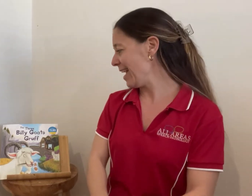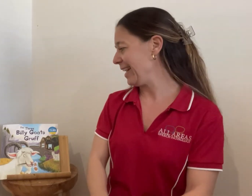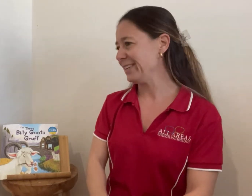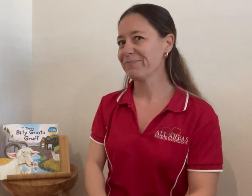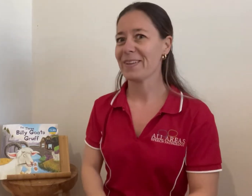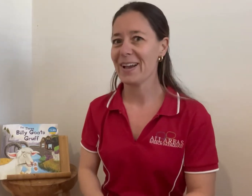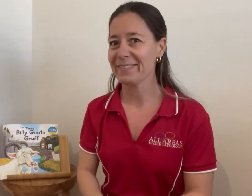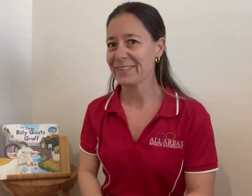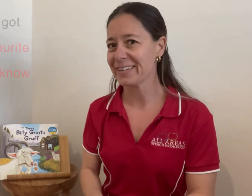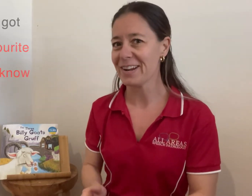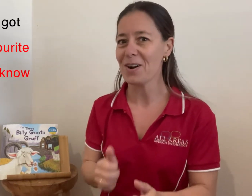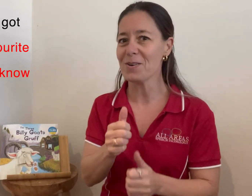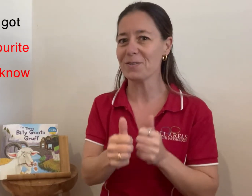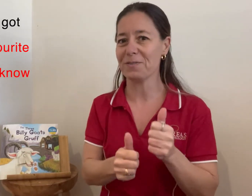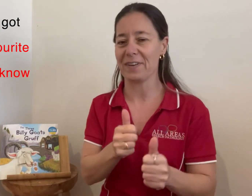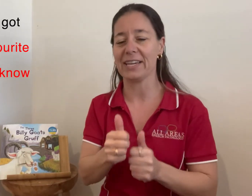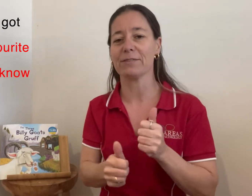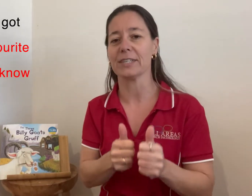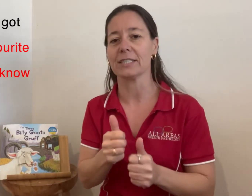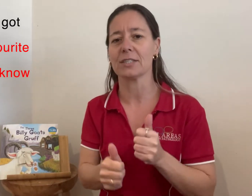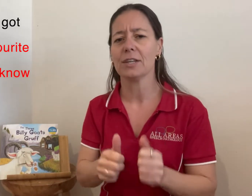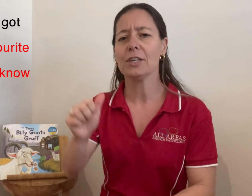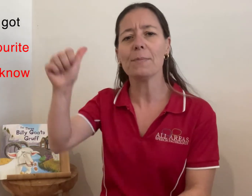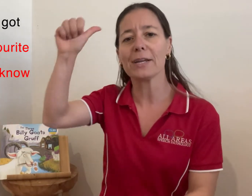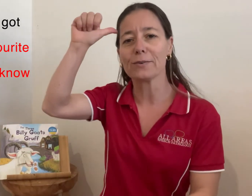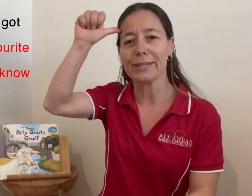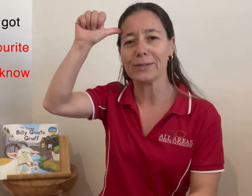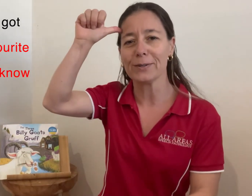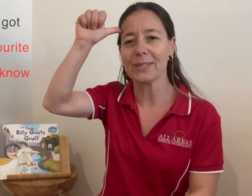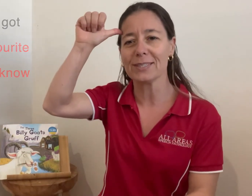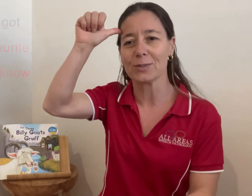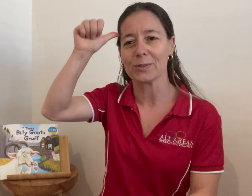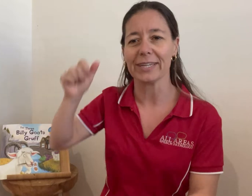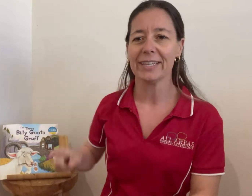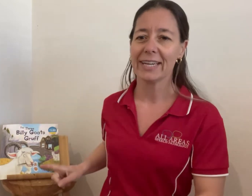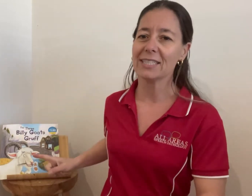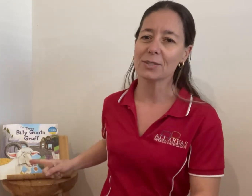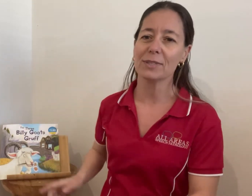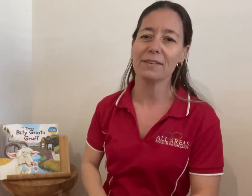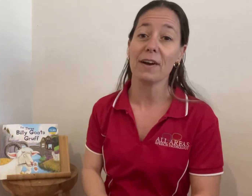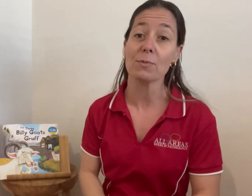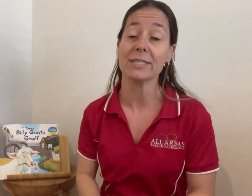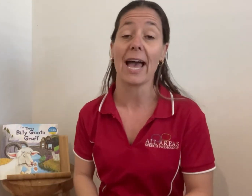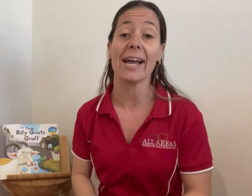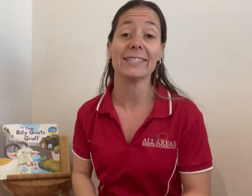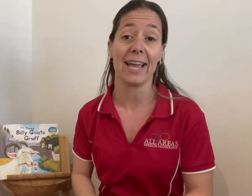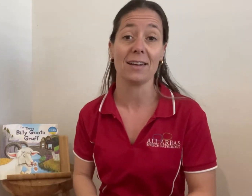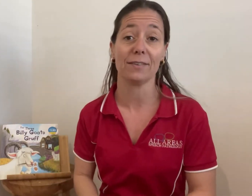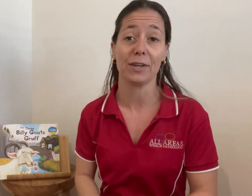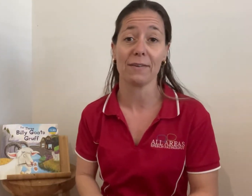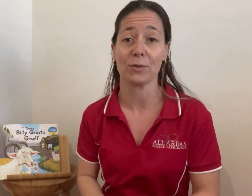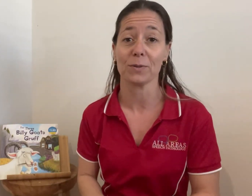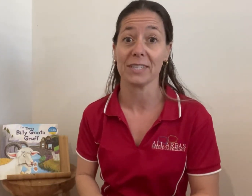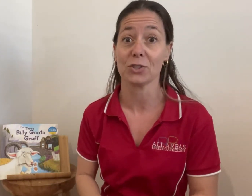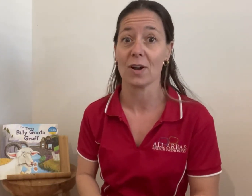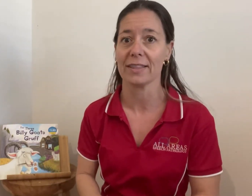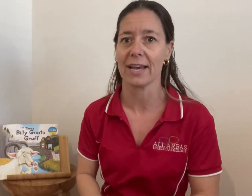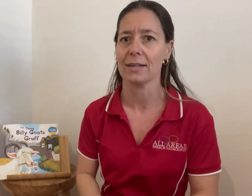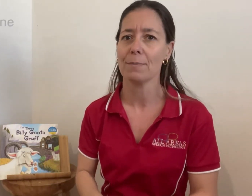today I've got an old favorite. You might already know this story. It's a really fun one to act out if you haven't already tried that,